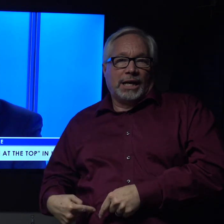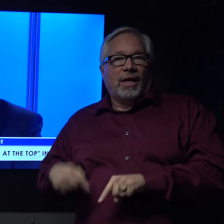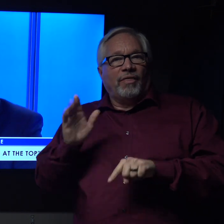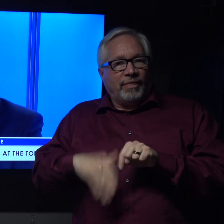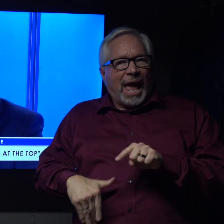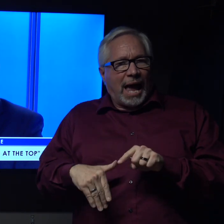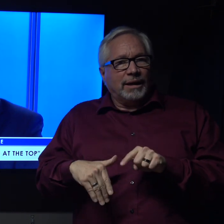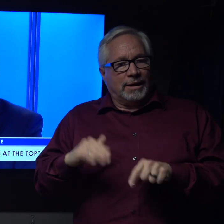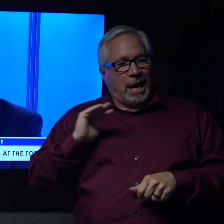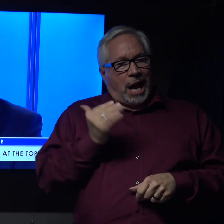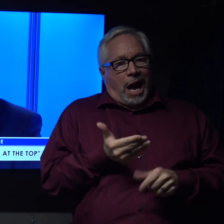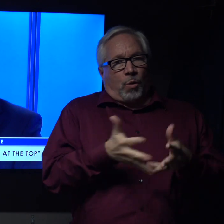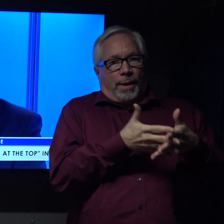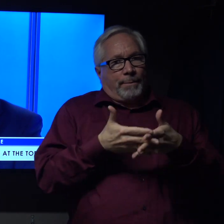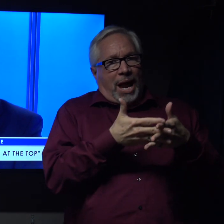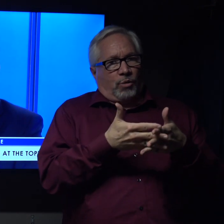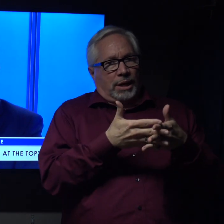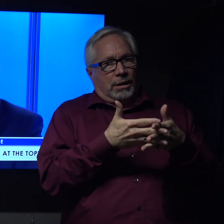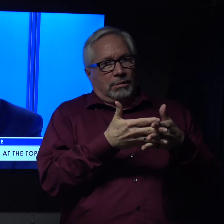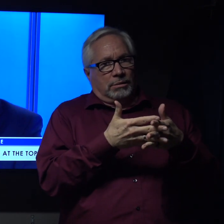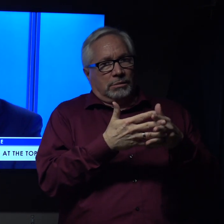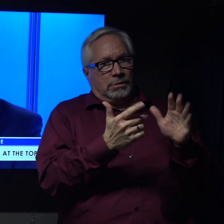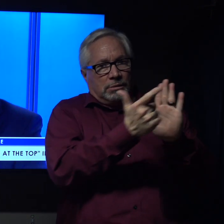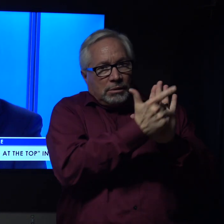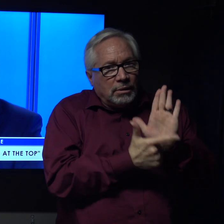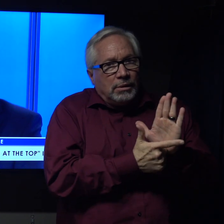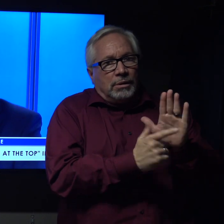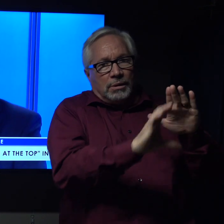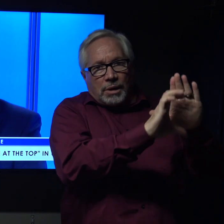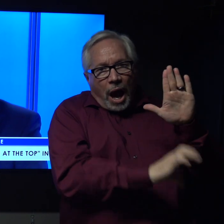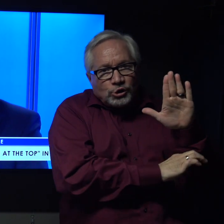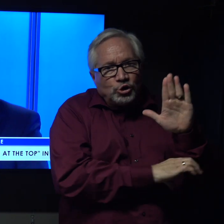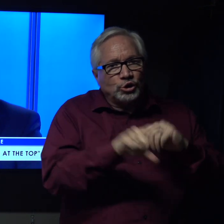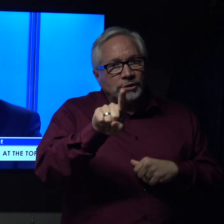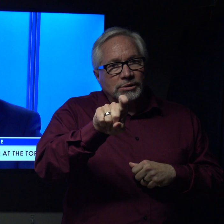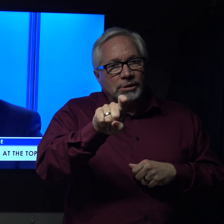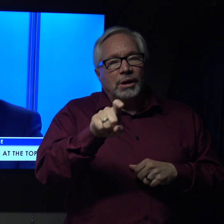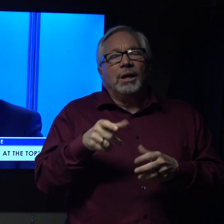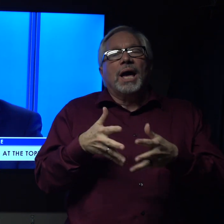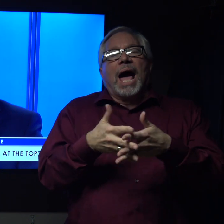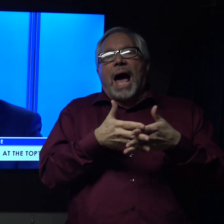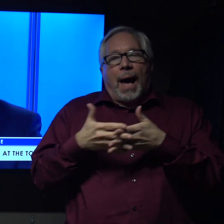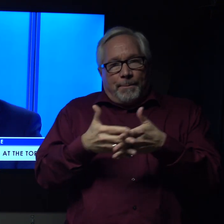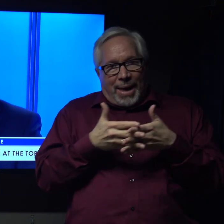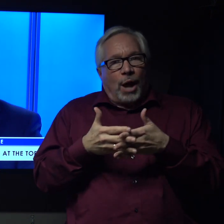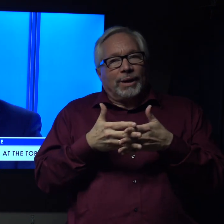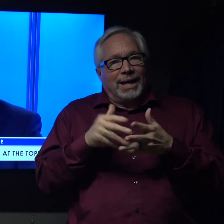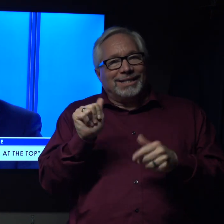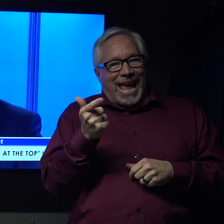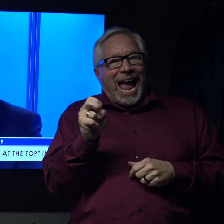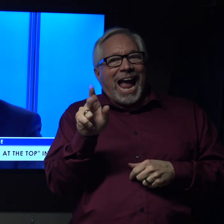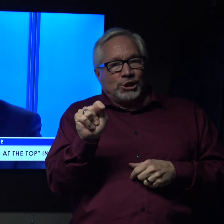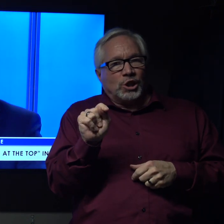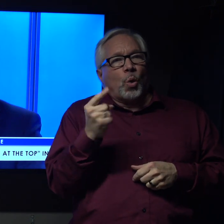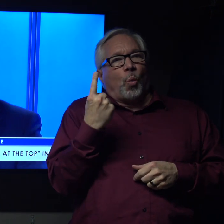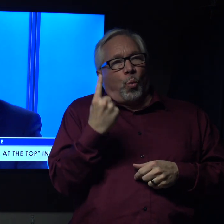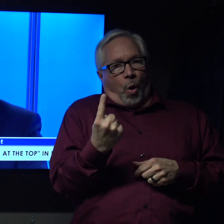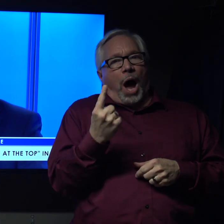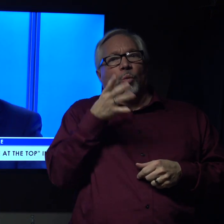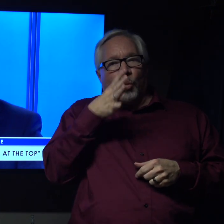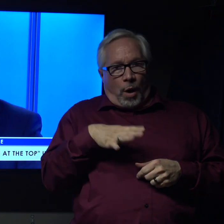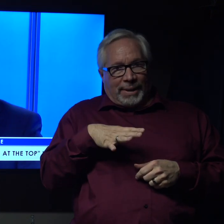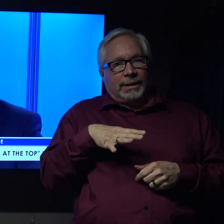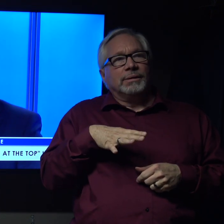American woman who works as an agent for the Chinese. She was an American, but now is a Chinese citizen. He says the American agent worked on successful